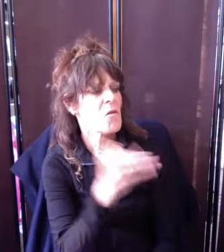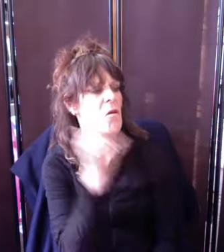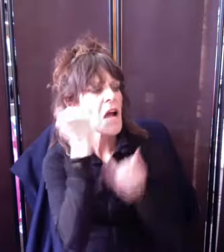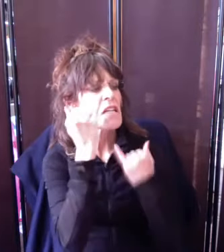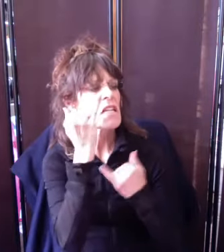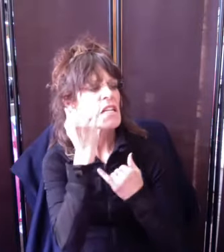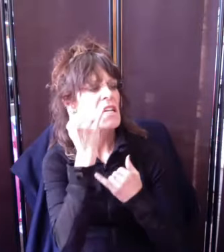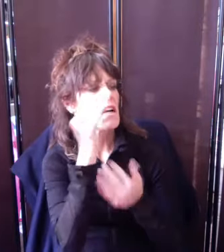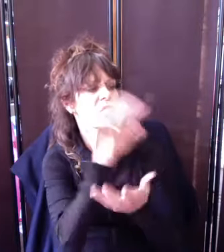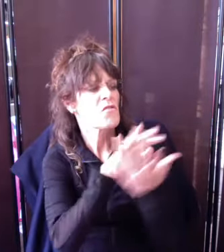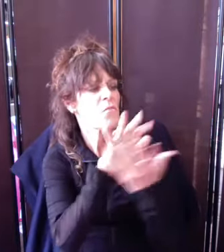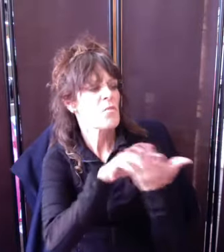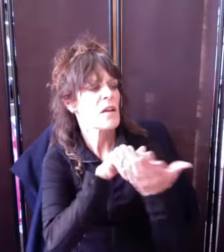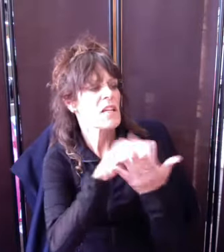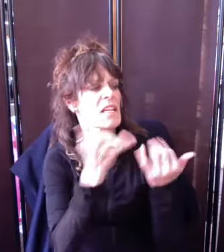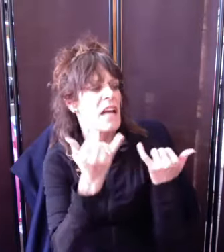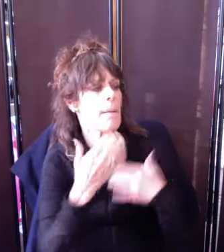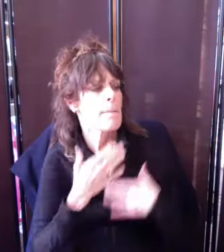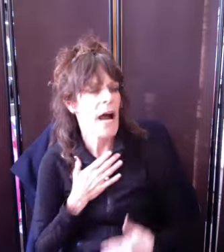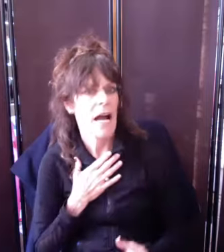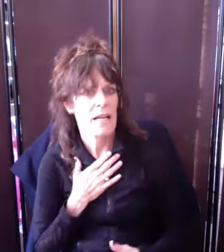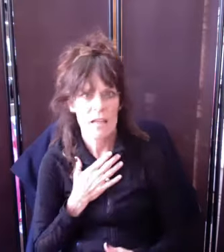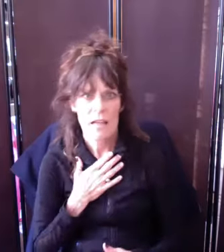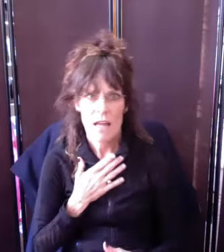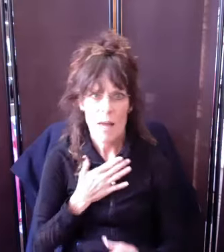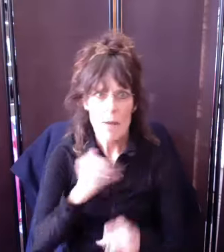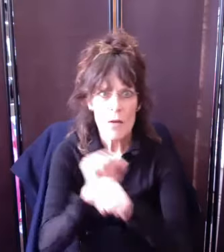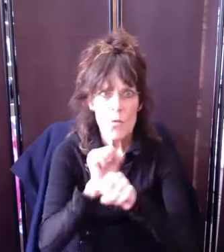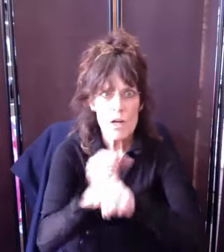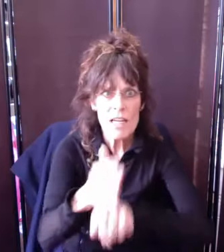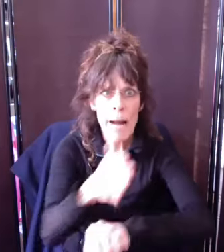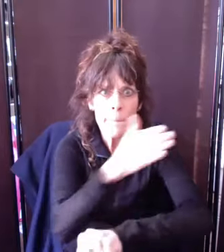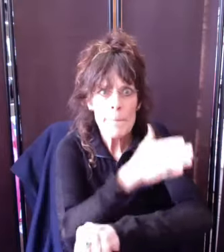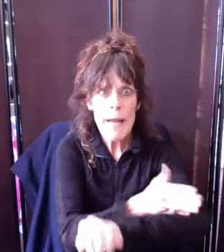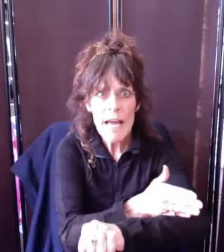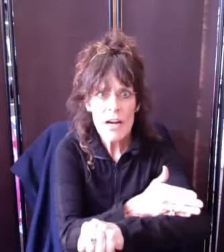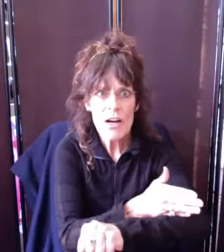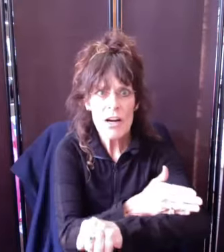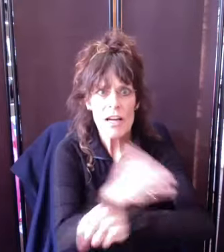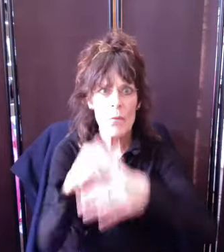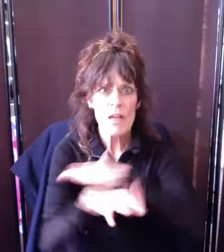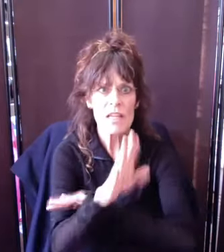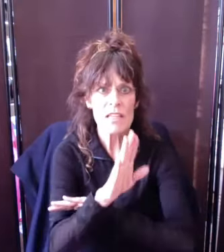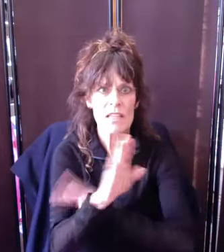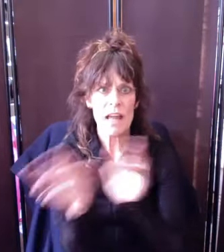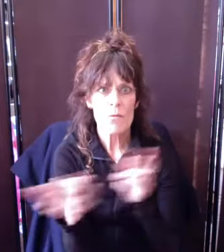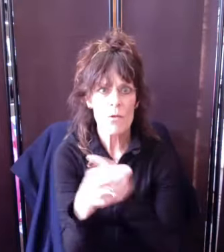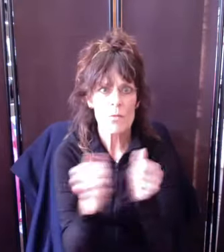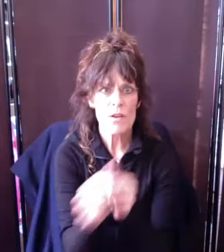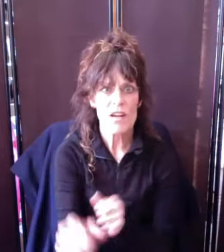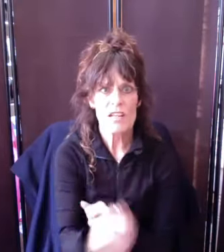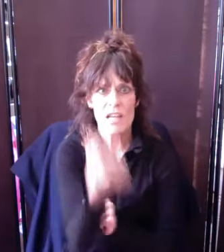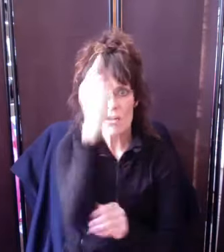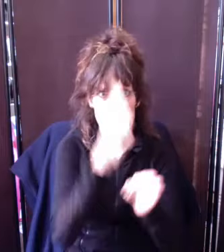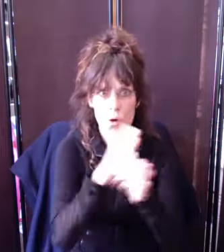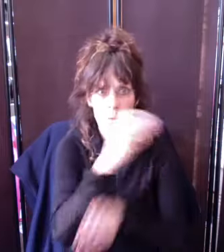Here's mine. And my work got so much better. And I went into that room with another sober member of Alcoholics Anonymous, and she looked at me and she